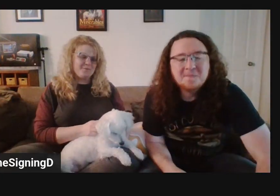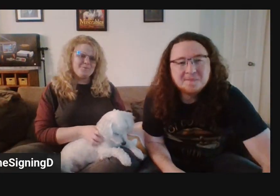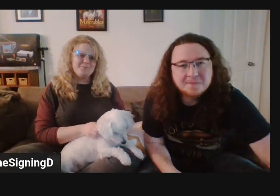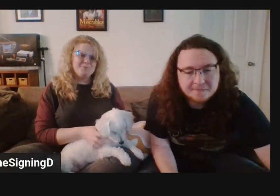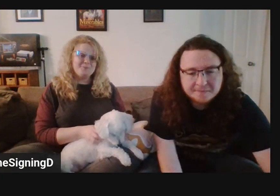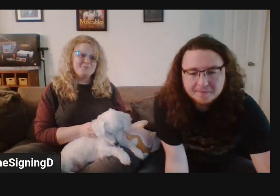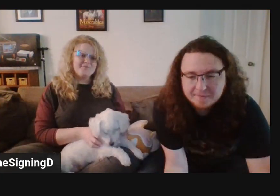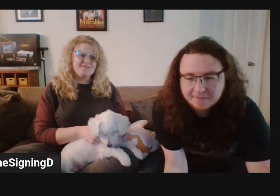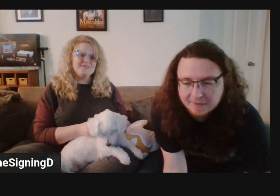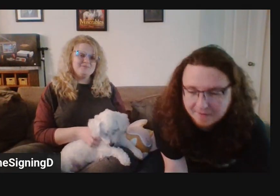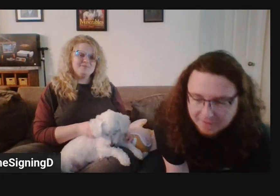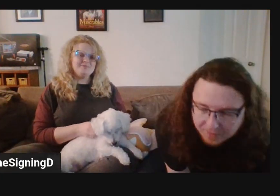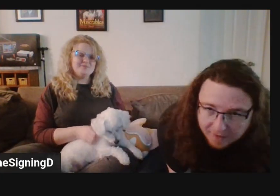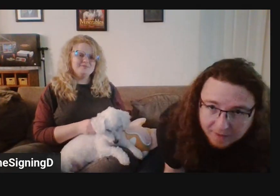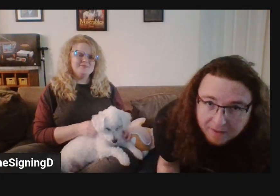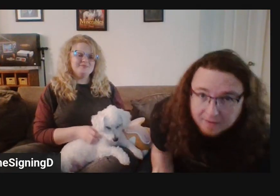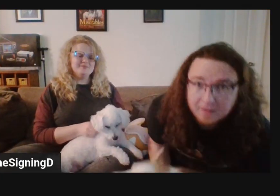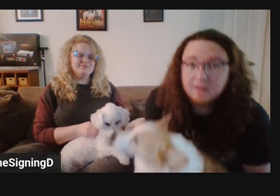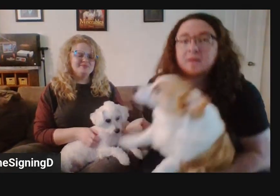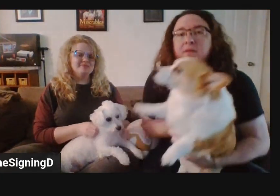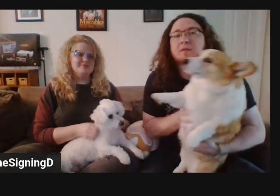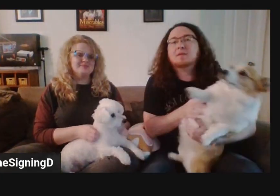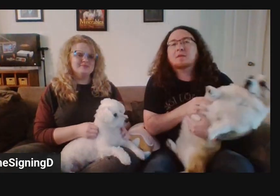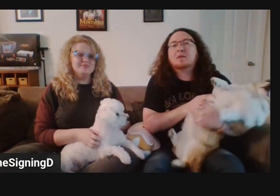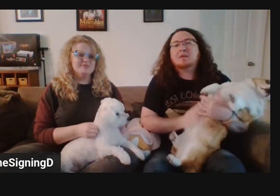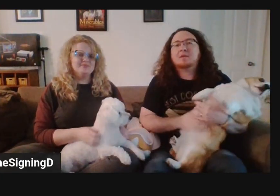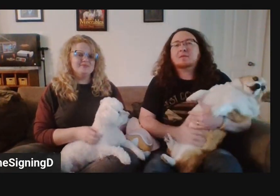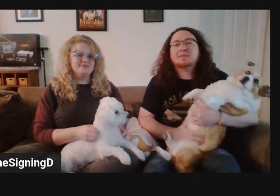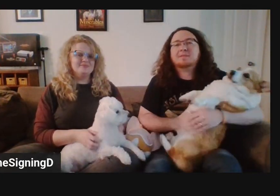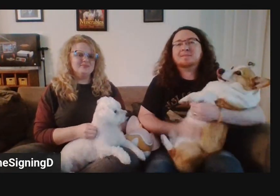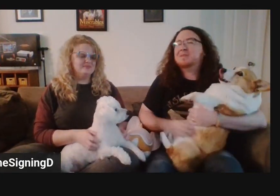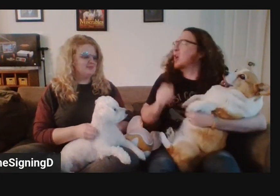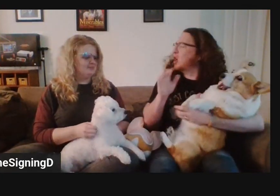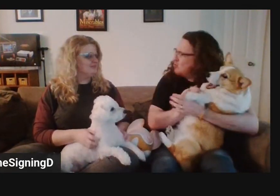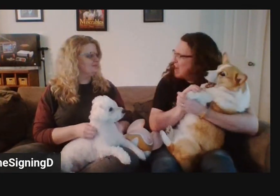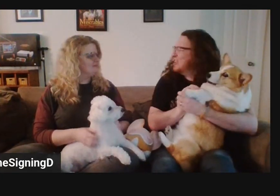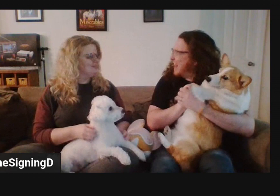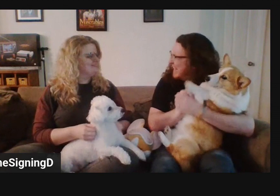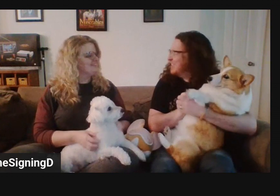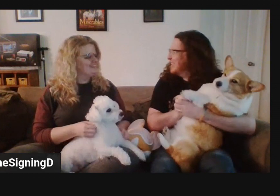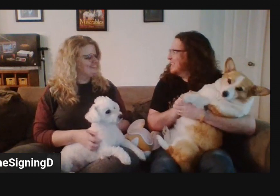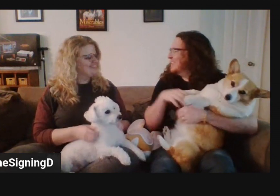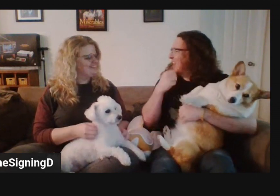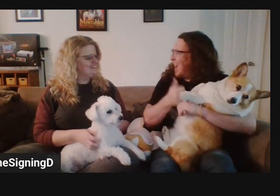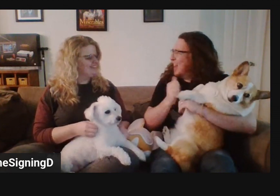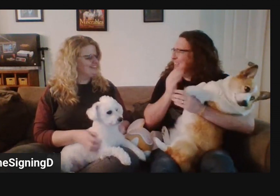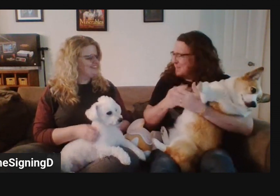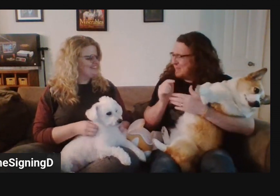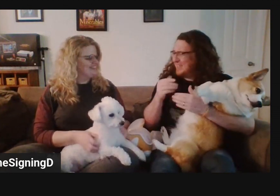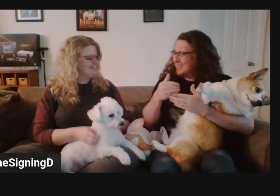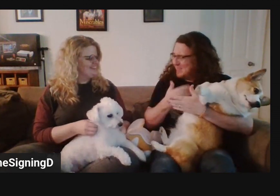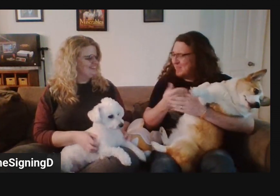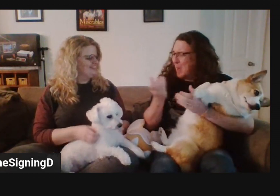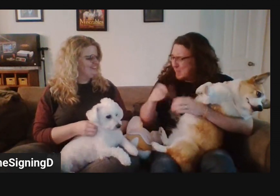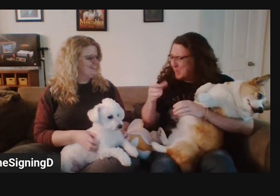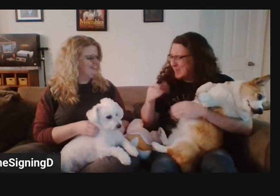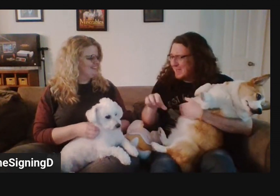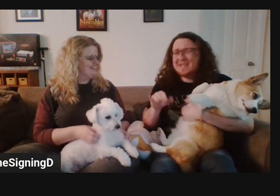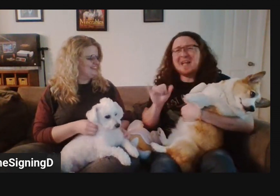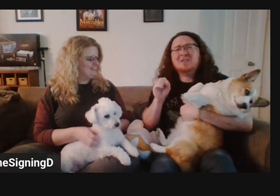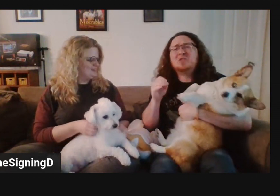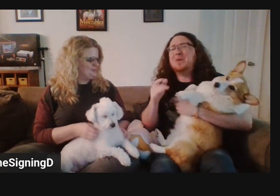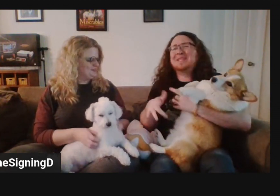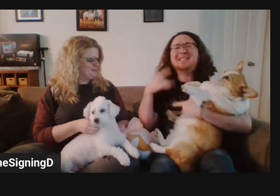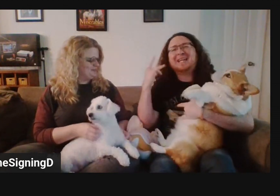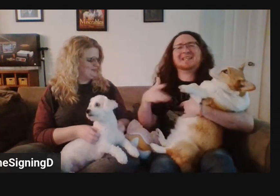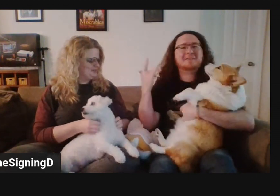Well, I love this. We're happy that you're here, and congratulations on some of these new opportunities. That is so